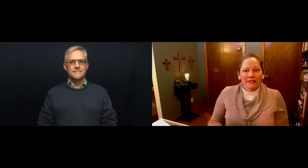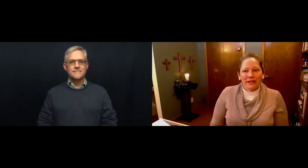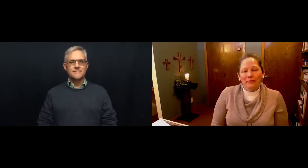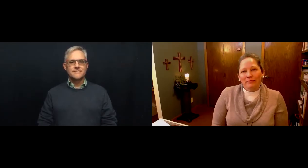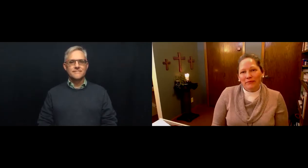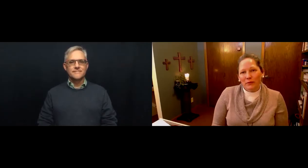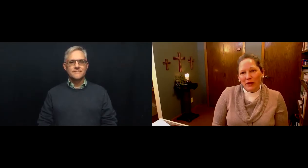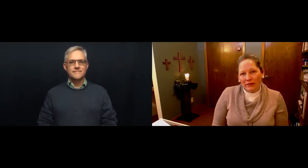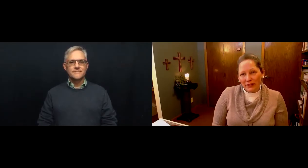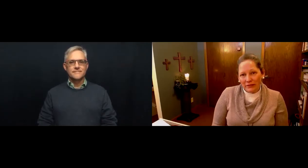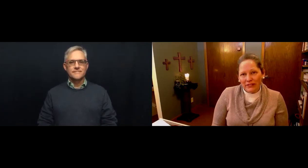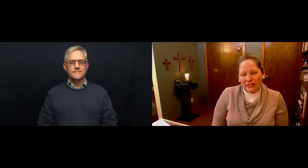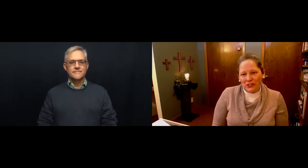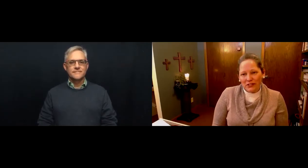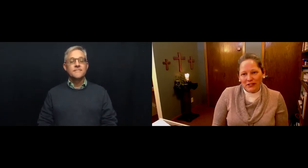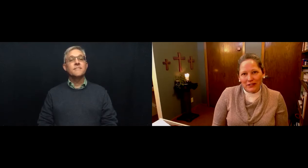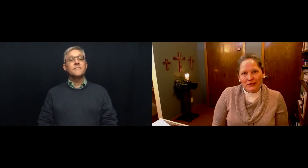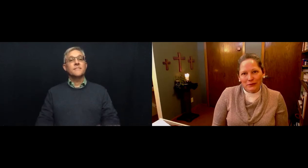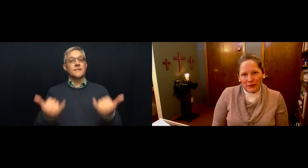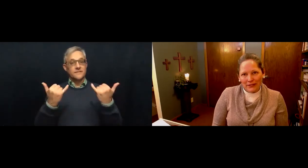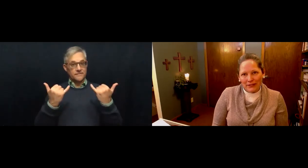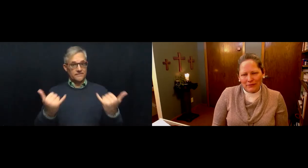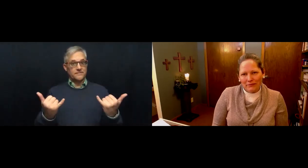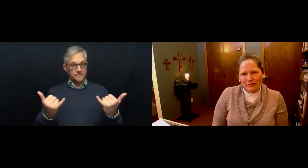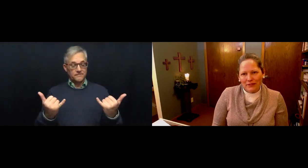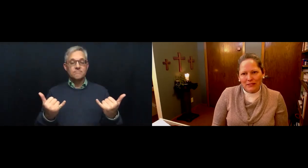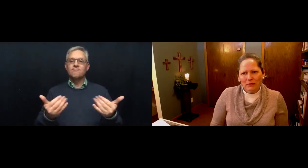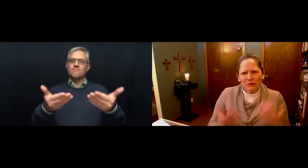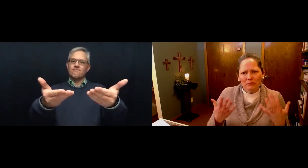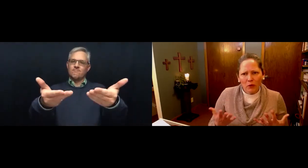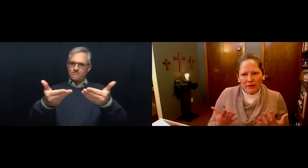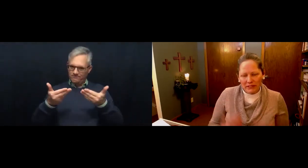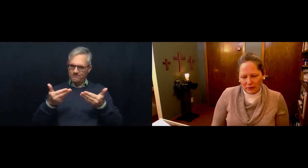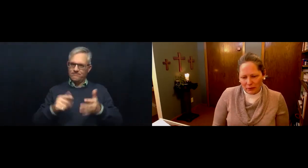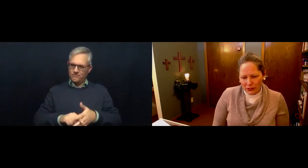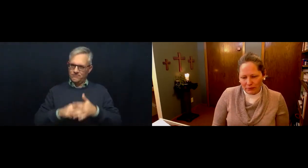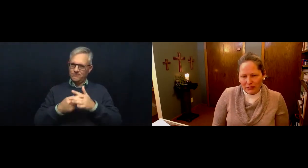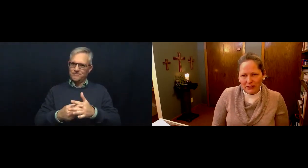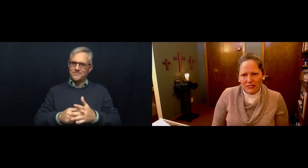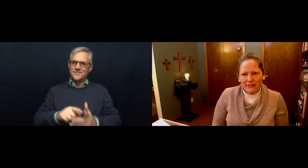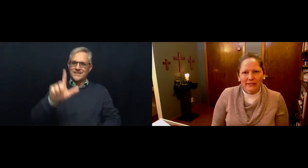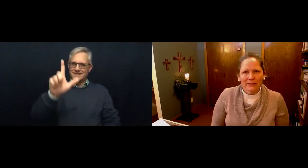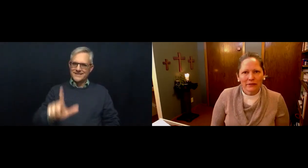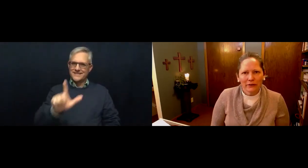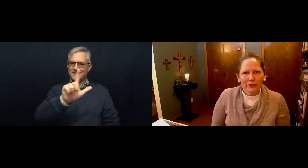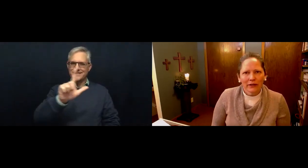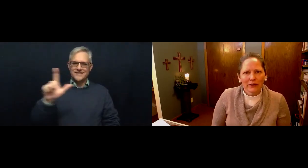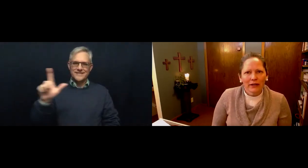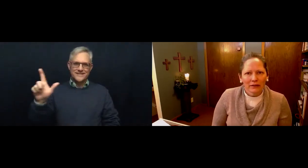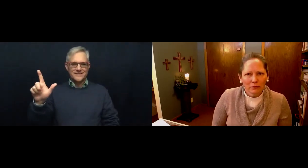At this time, we have an invitation into Lent, a special moment in our worship to just